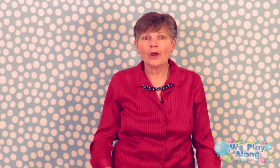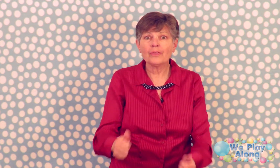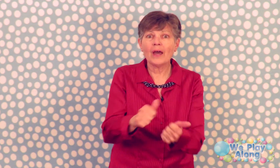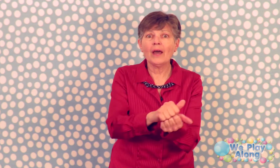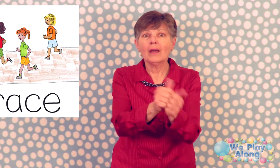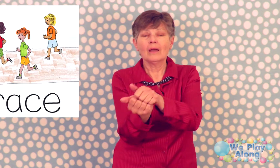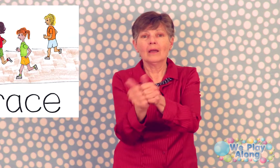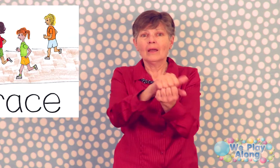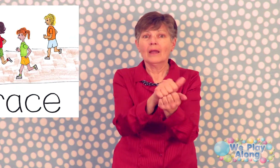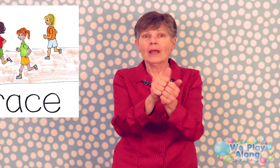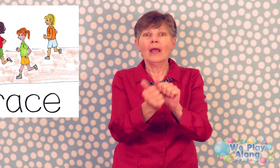start